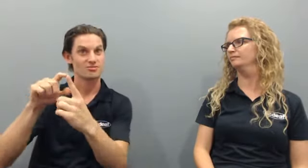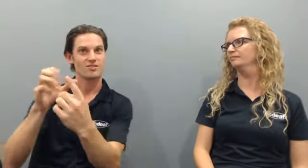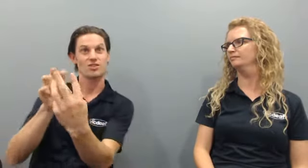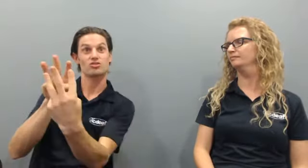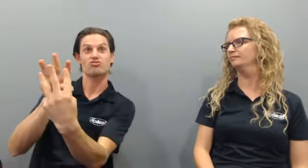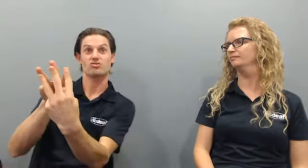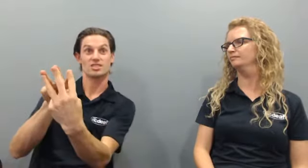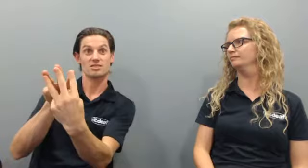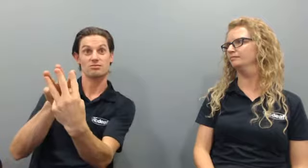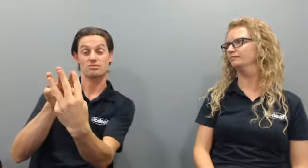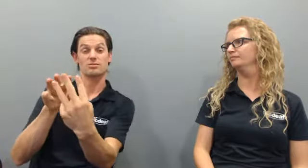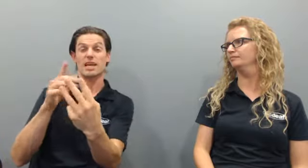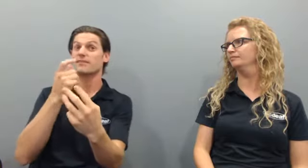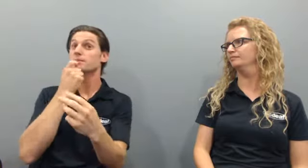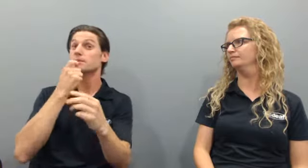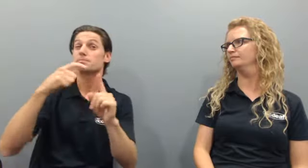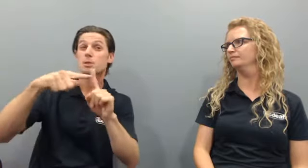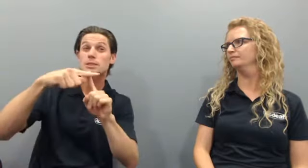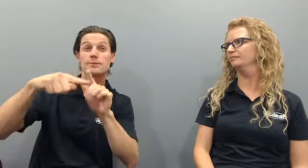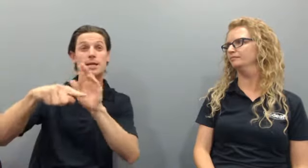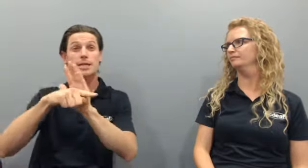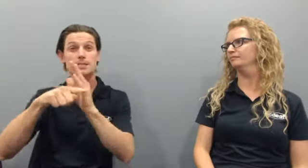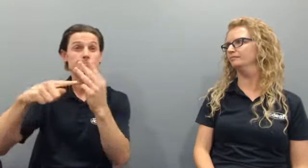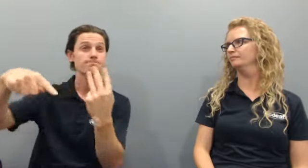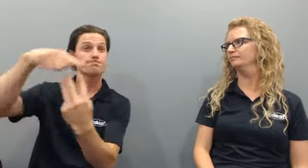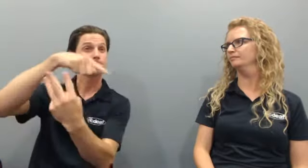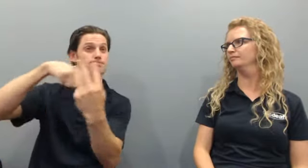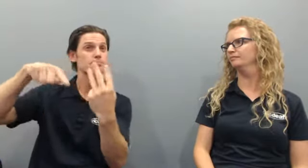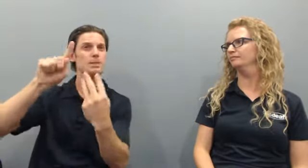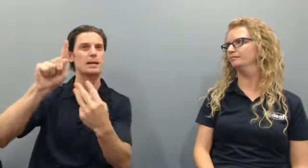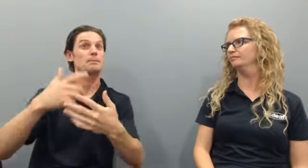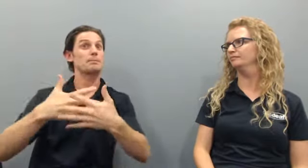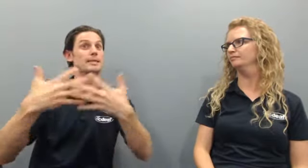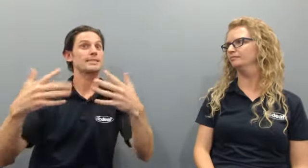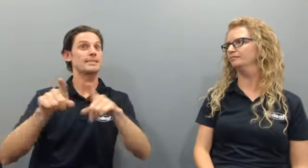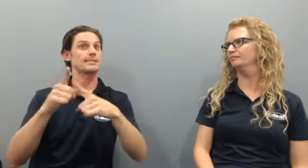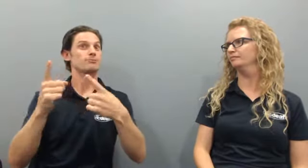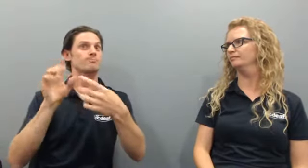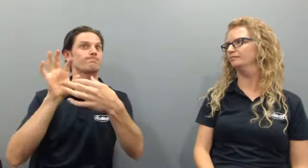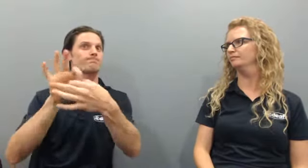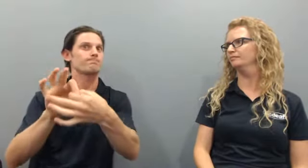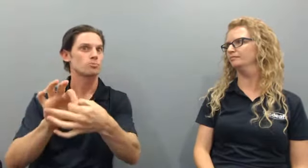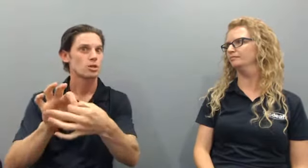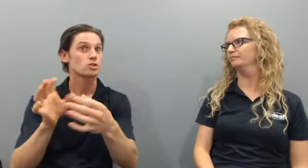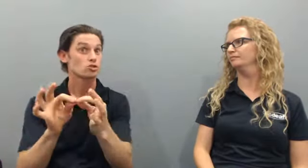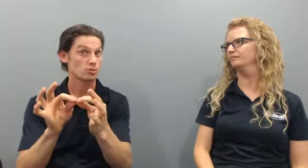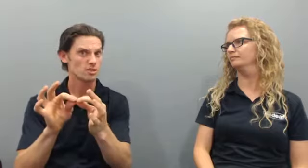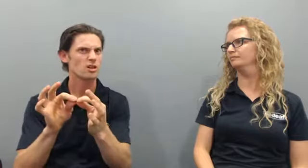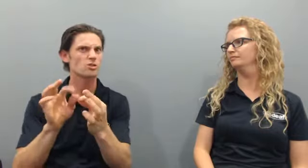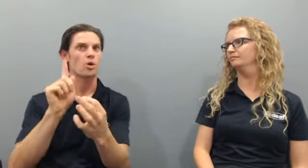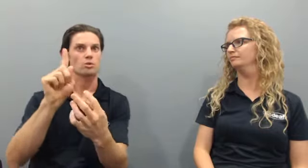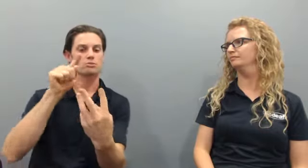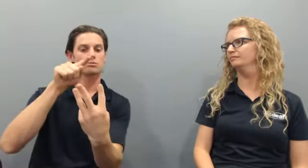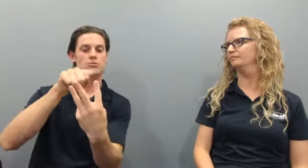called plan managed. So there are 3 different scenarios, and there are the pros and cons to all of them. But in terms